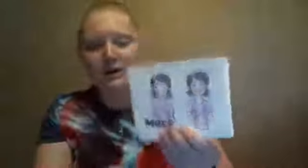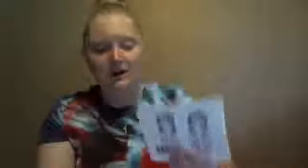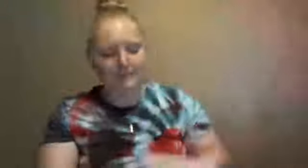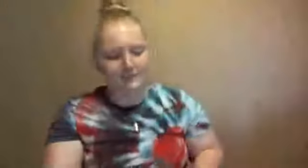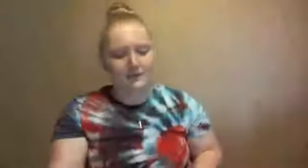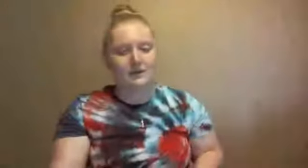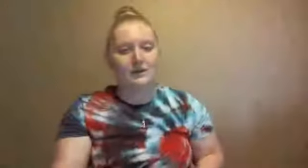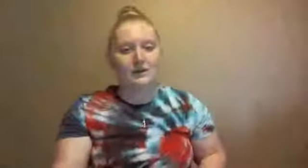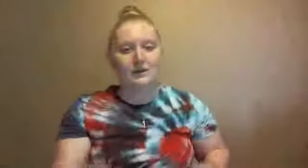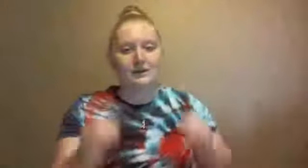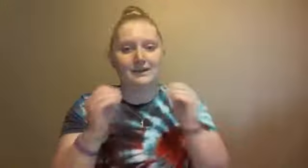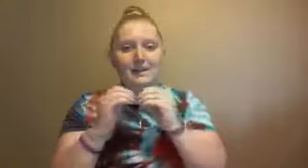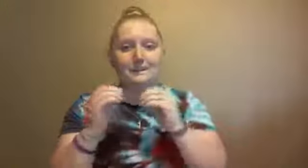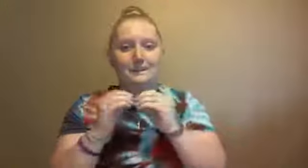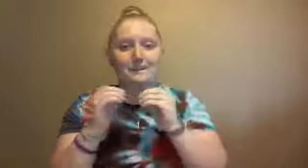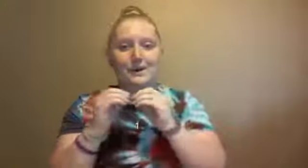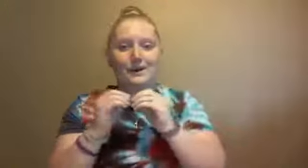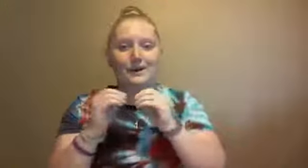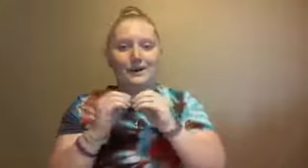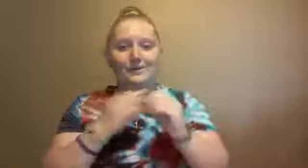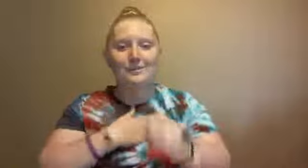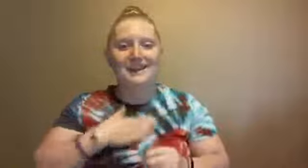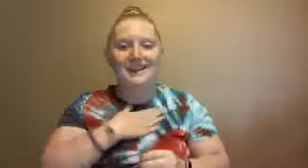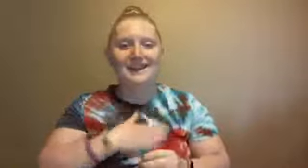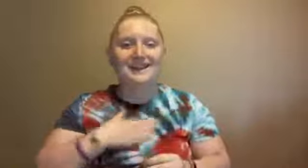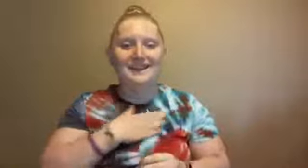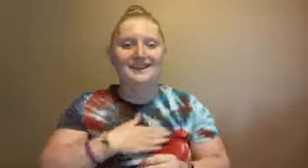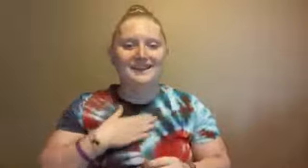More. So you can say, more, please.